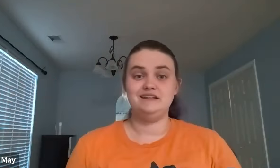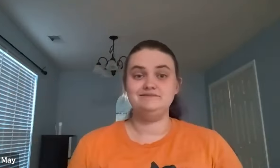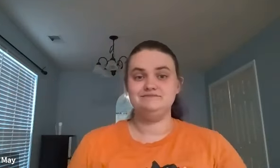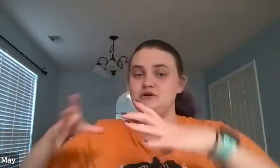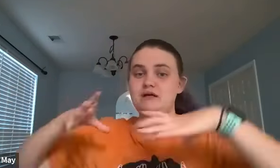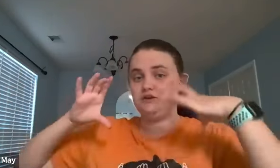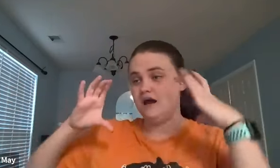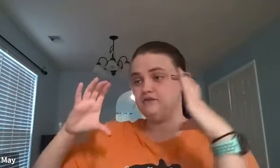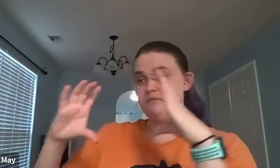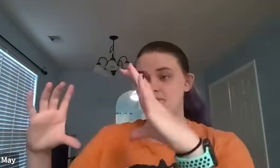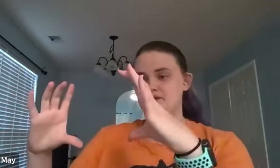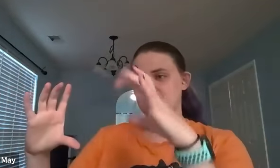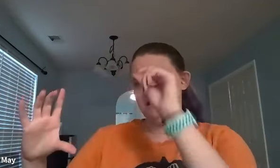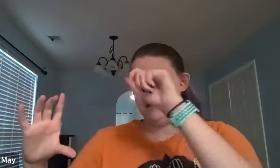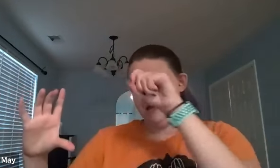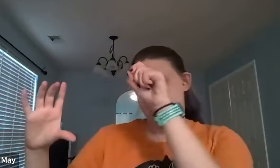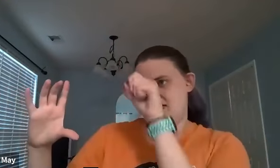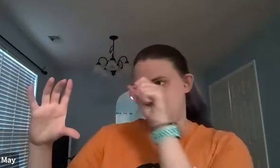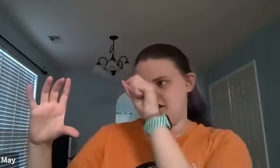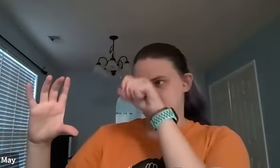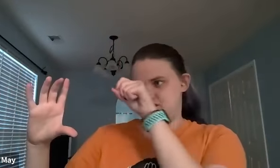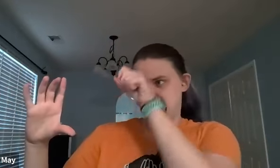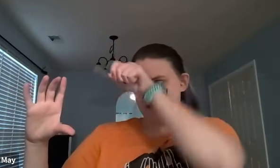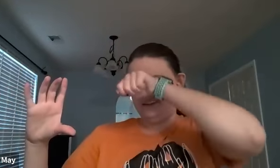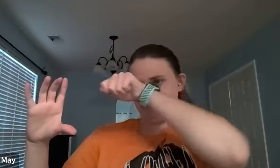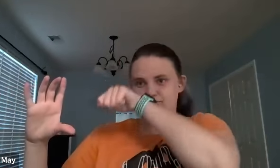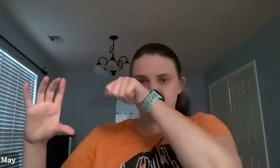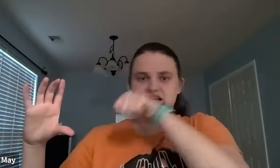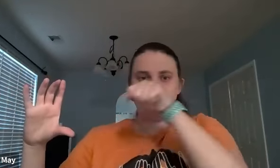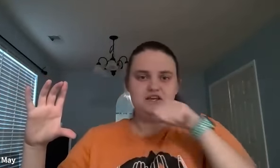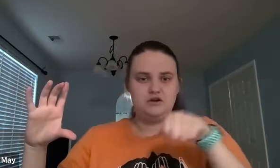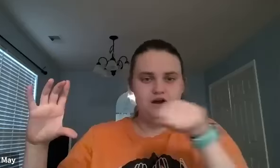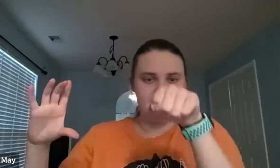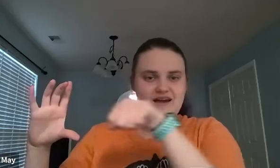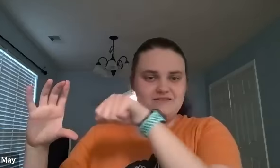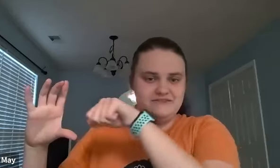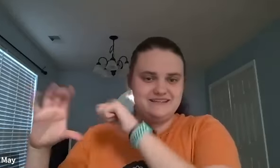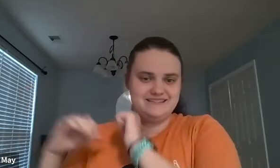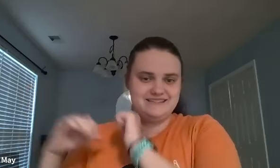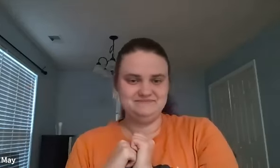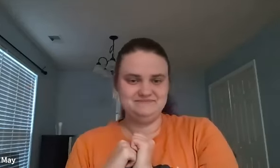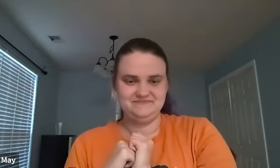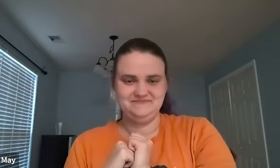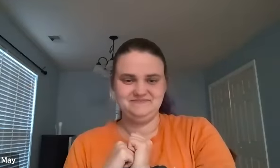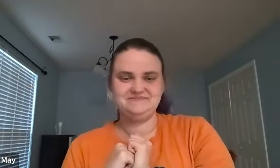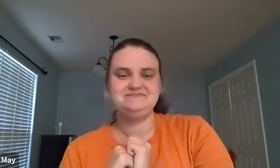it. So like you'll have your pumpkin and like you'll just be pretending like you're carving out a face.